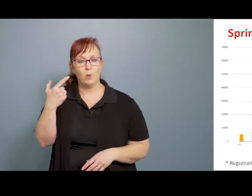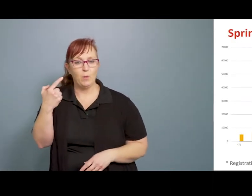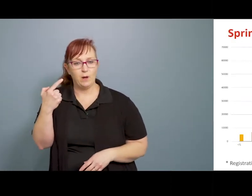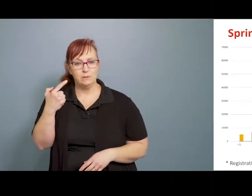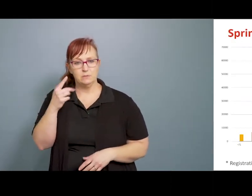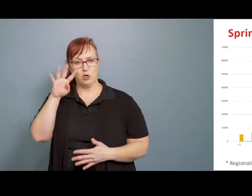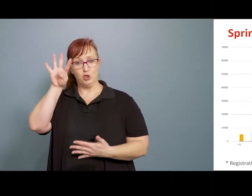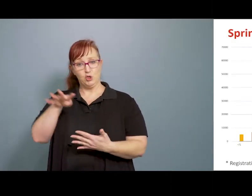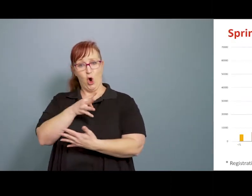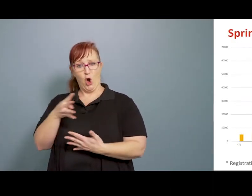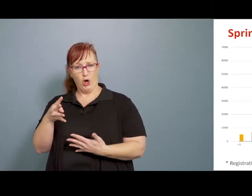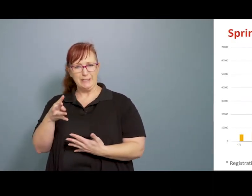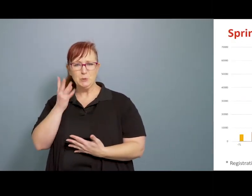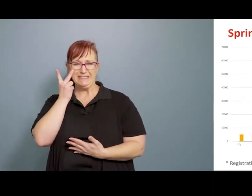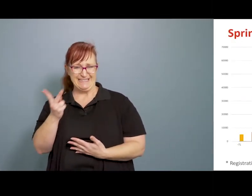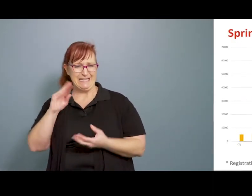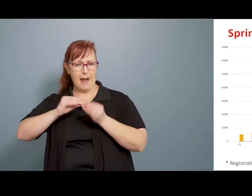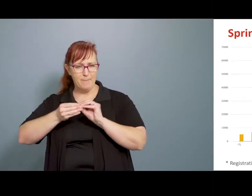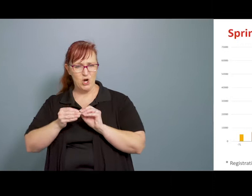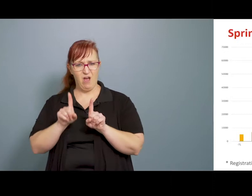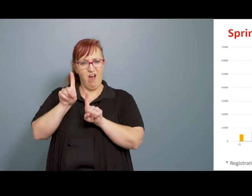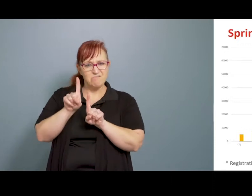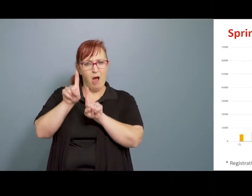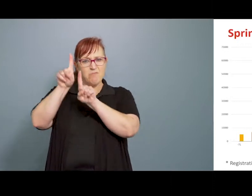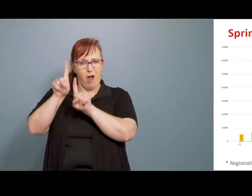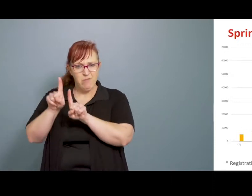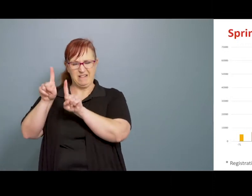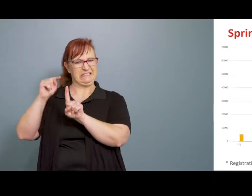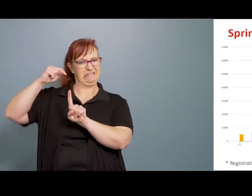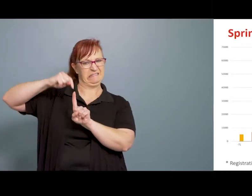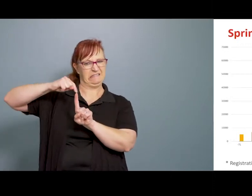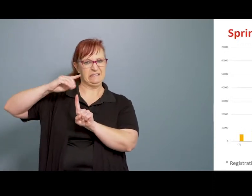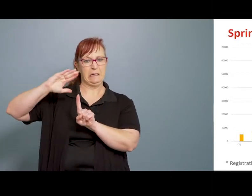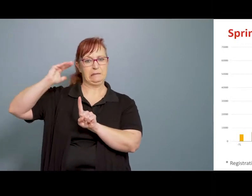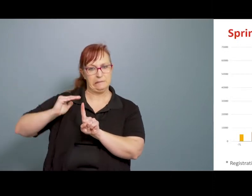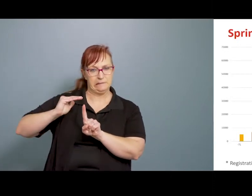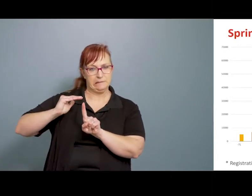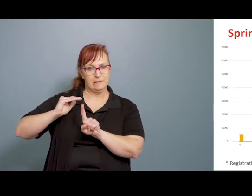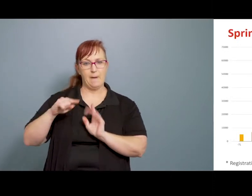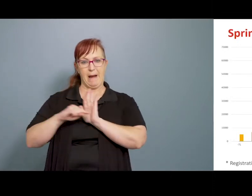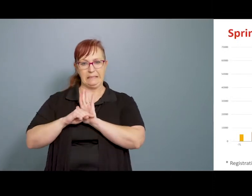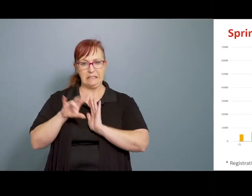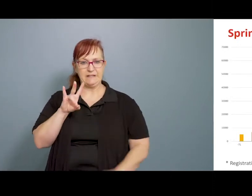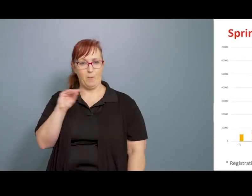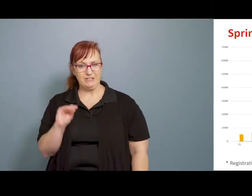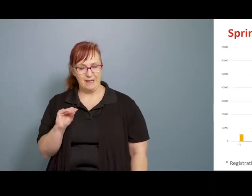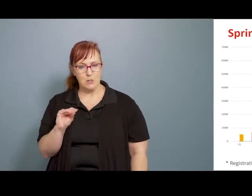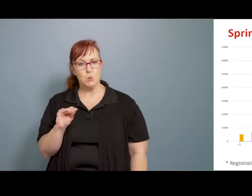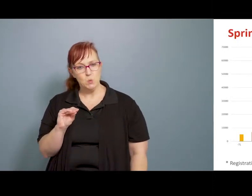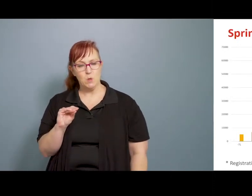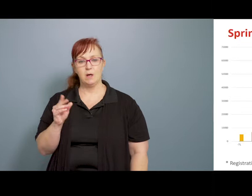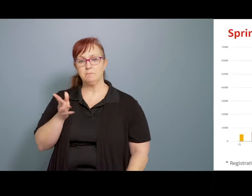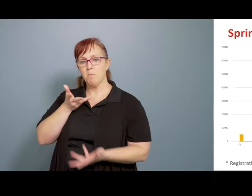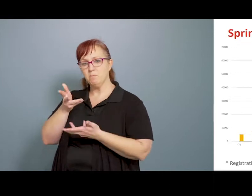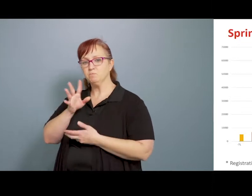are down at this particular snapshot of time. It was down -7%. I spoke with Patrick Tanner,